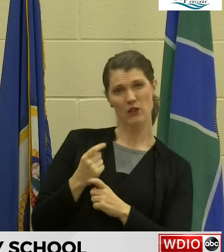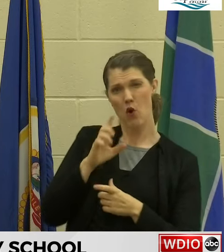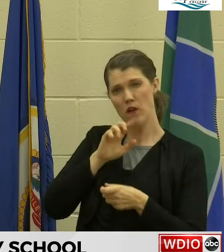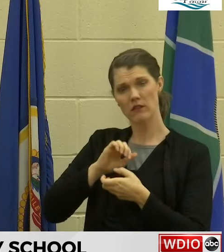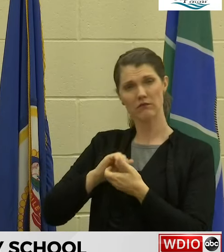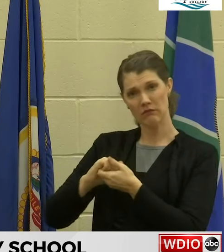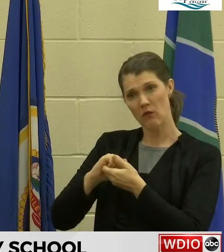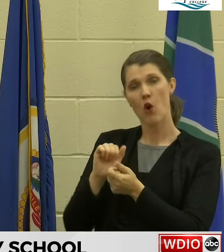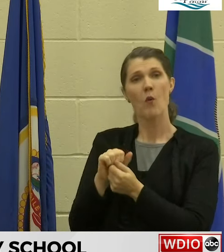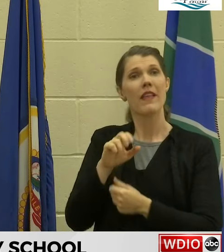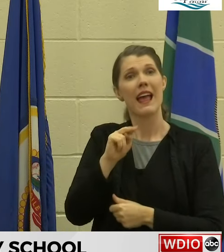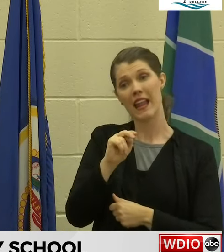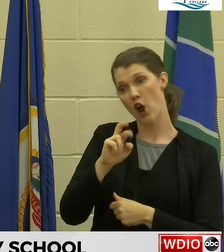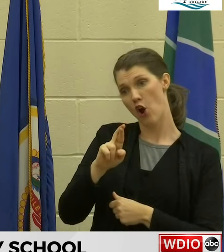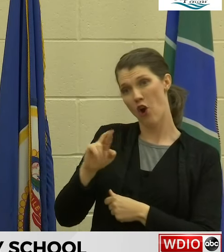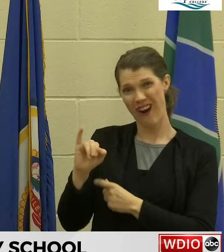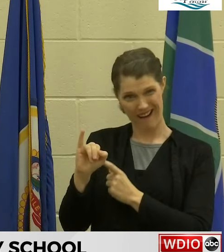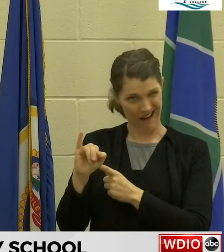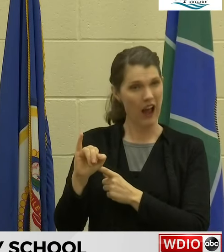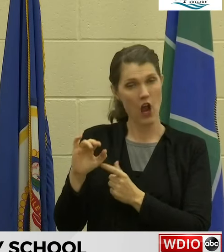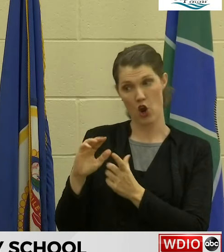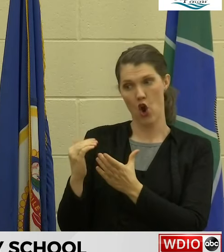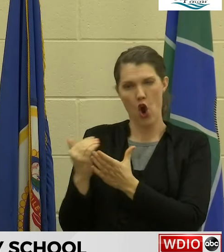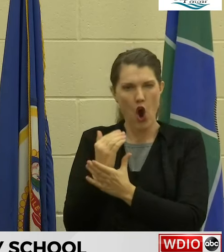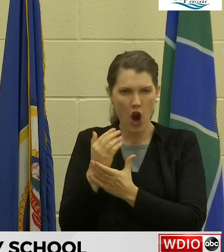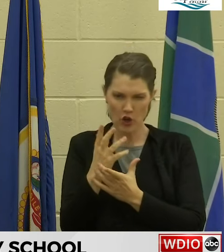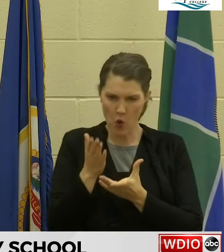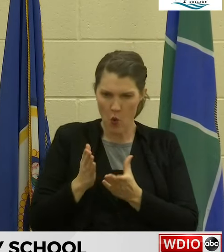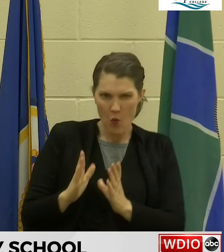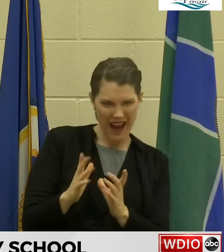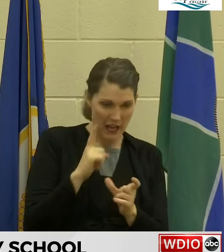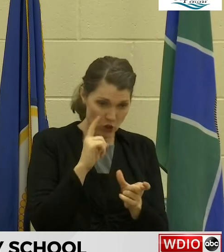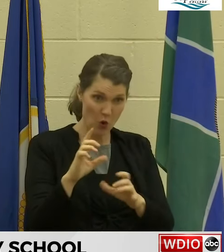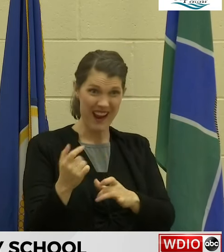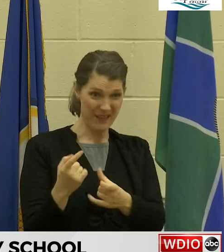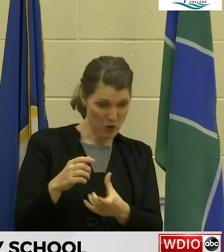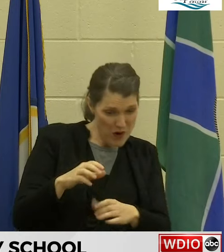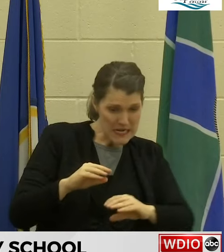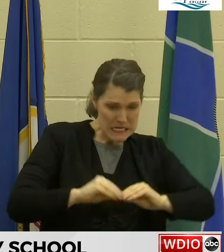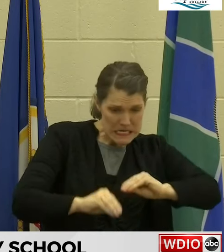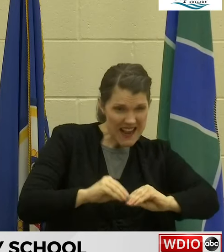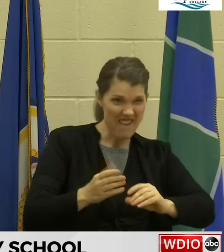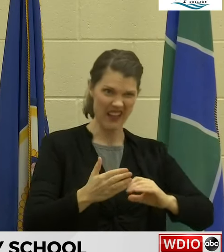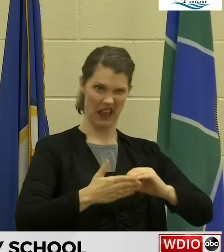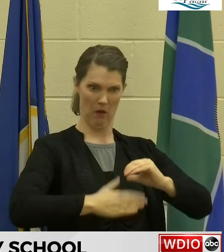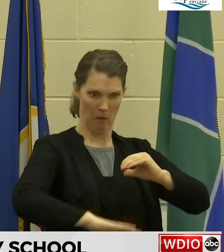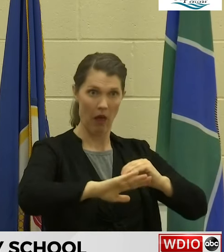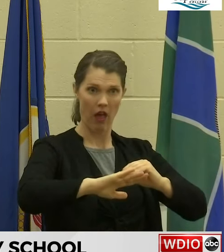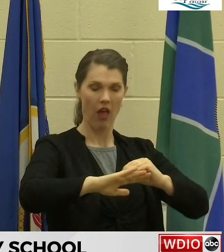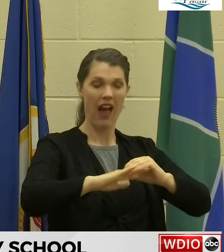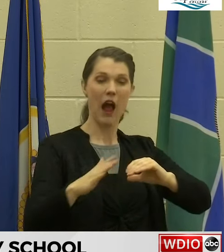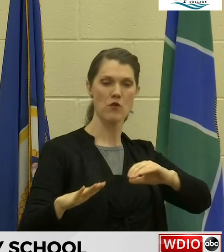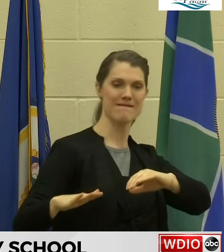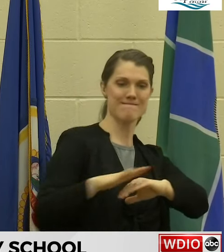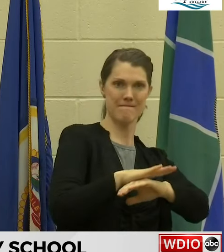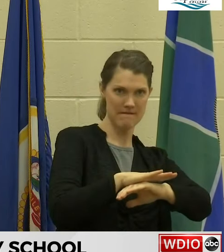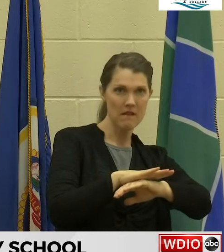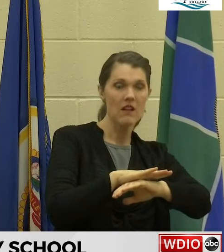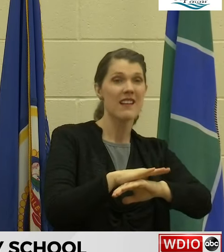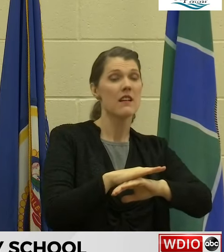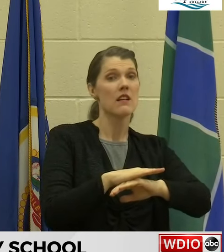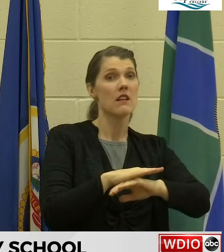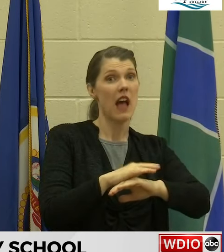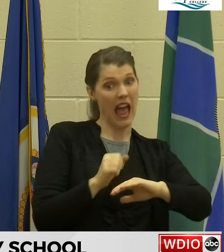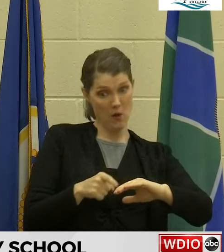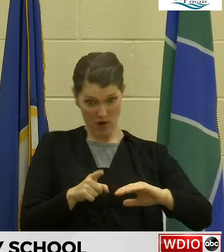worked with NRRI on a new and more durable way to patch potholes. And the good news is